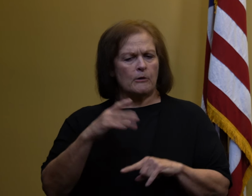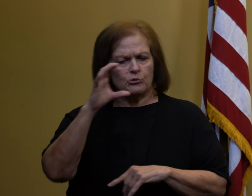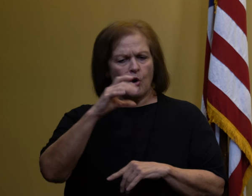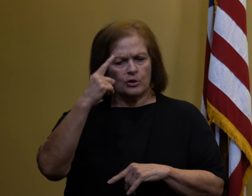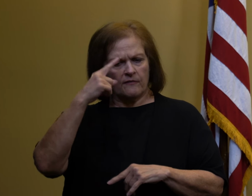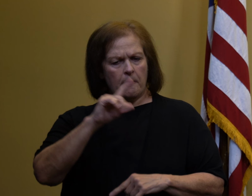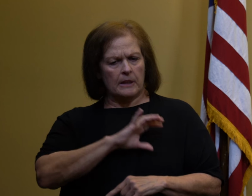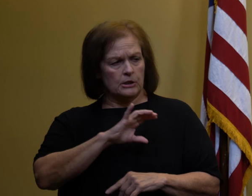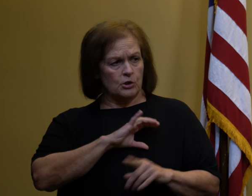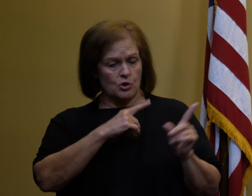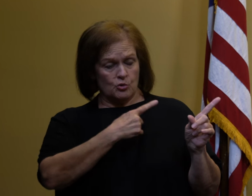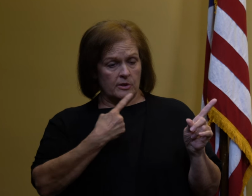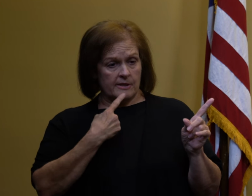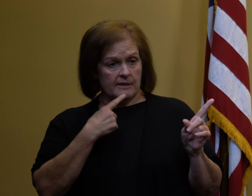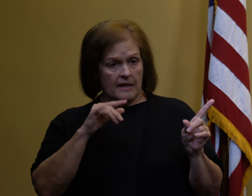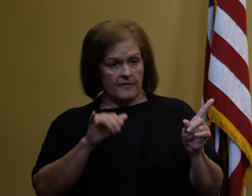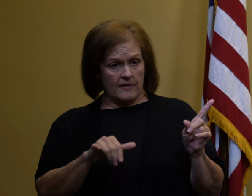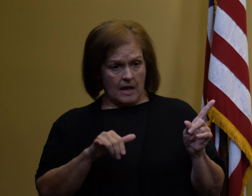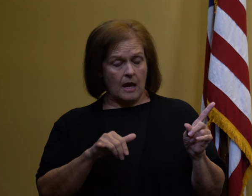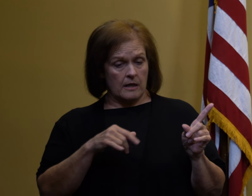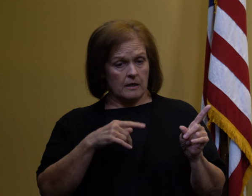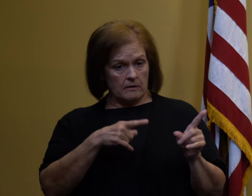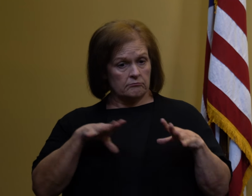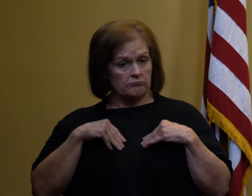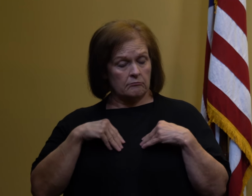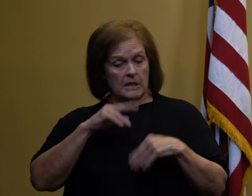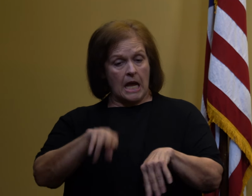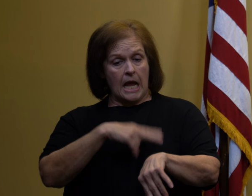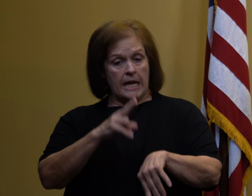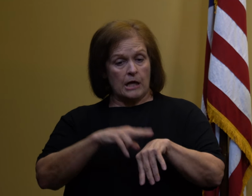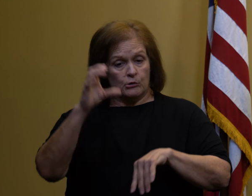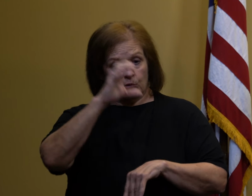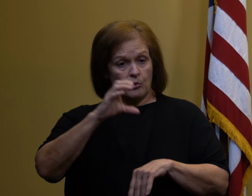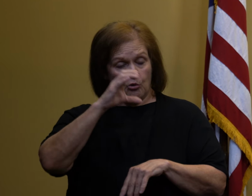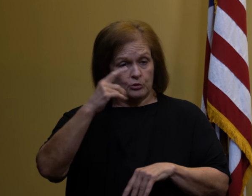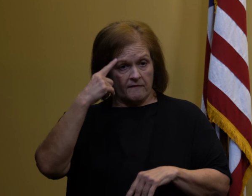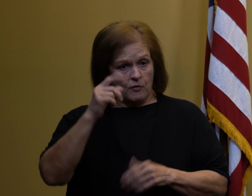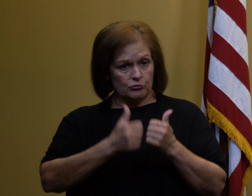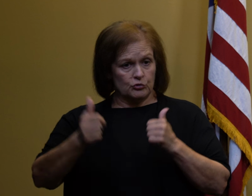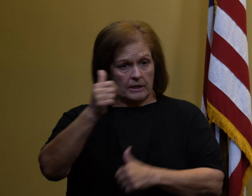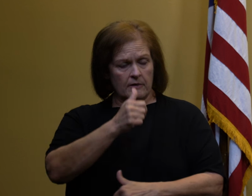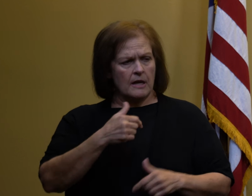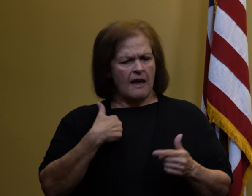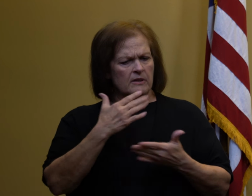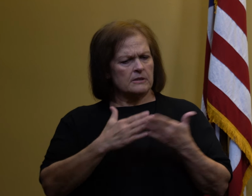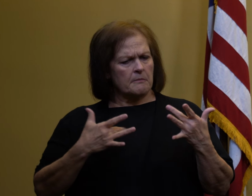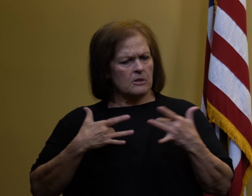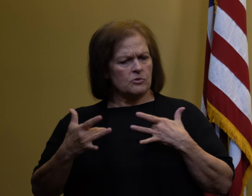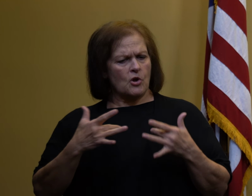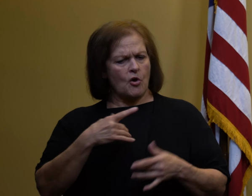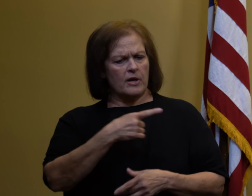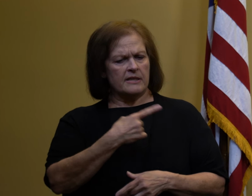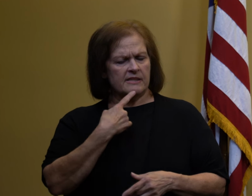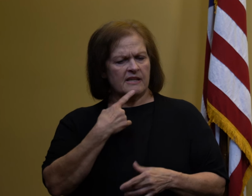chief, saying that you were embracing the national search and the support from the city council to do just that. There were some concerns from city councilors asking